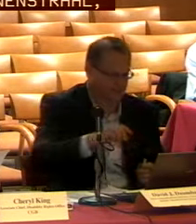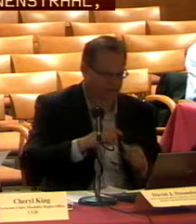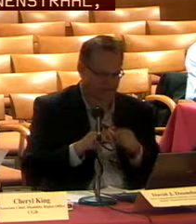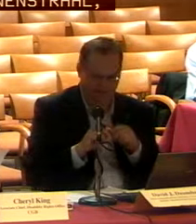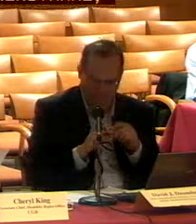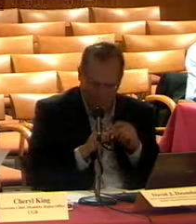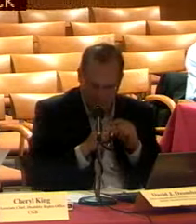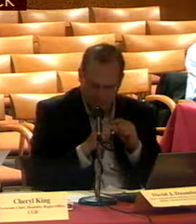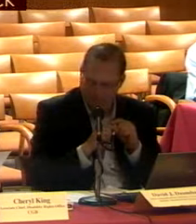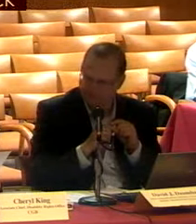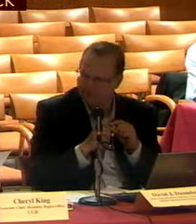Arnold is here.